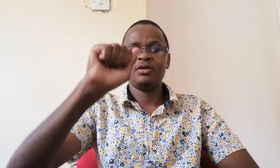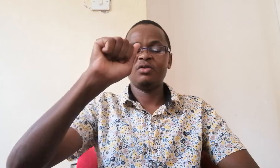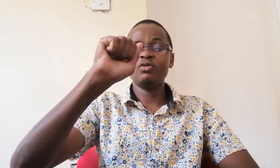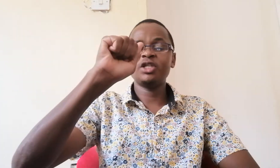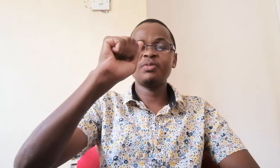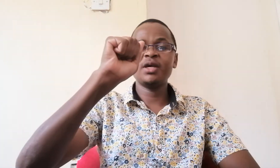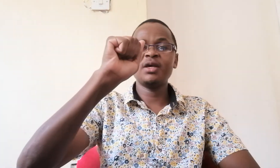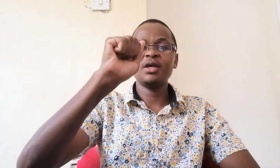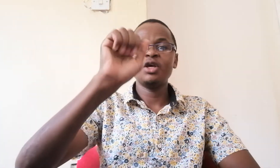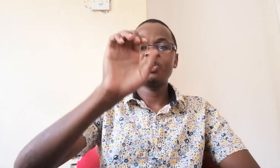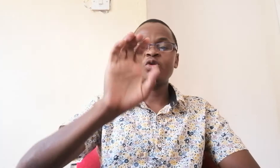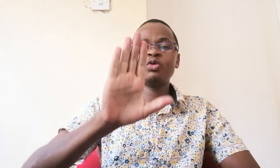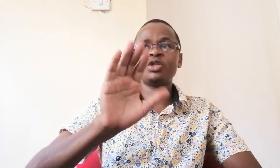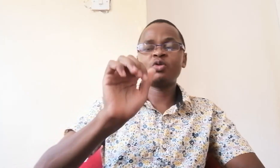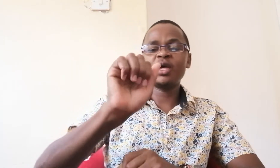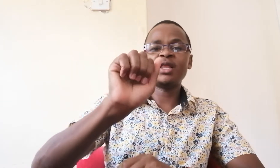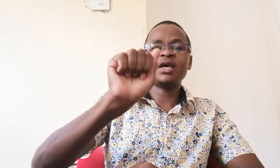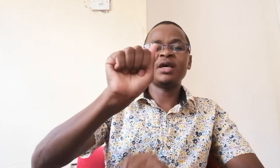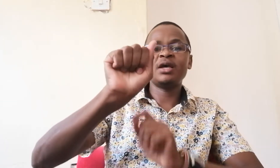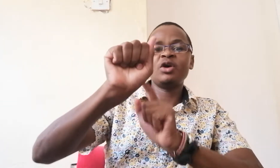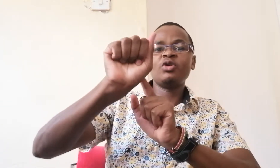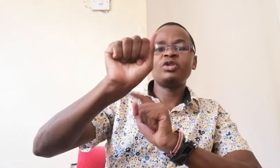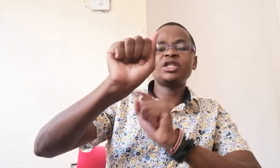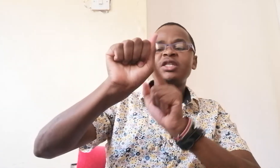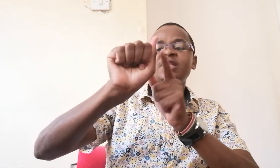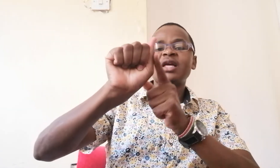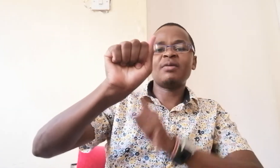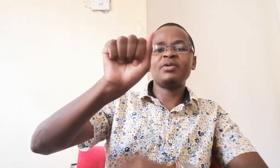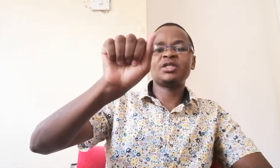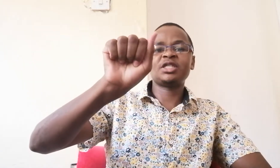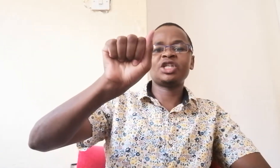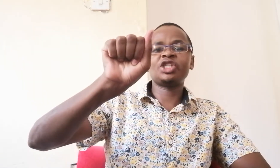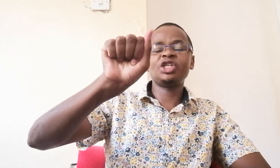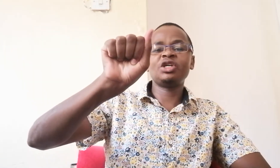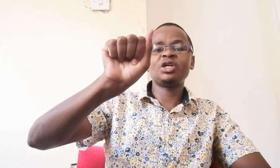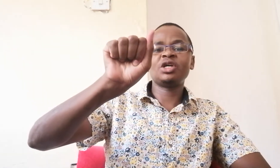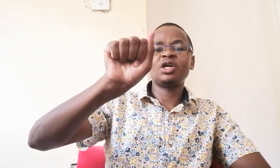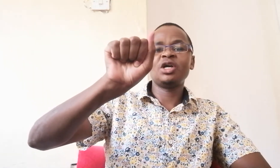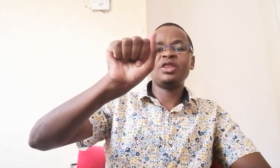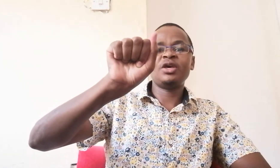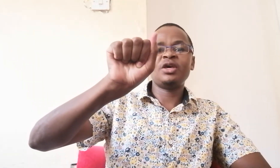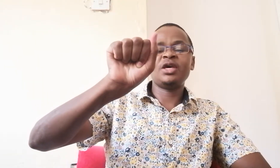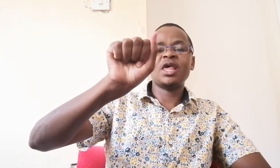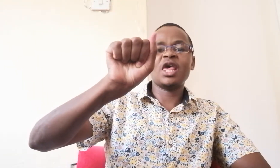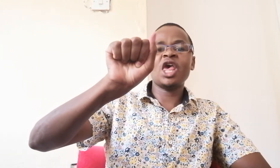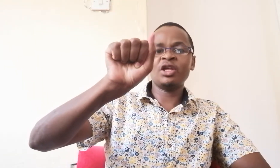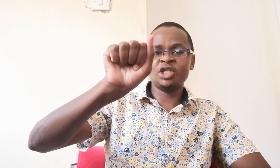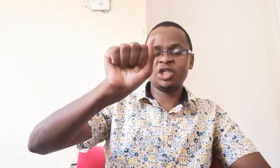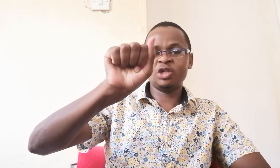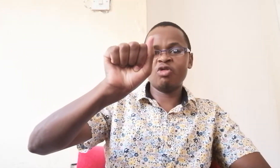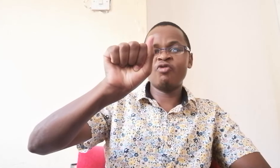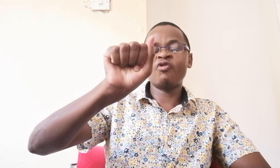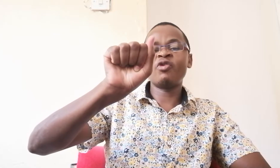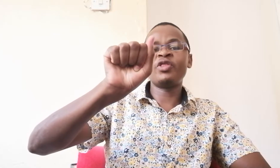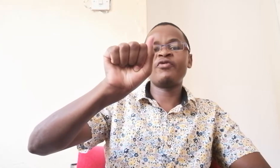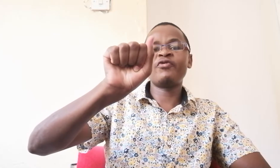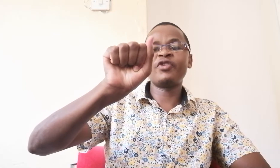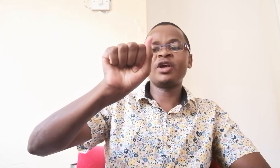Look at my, so it's where the dab is touching the edge of the finger